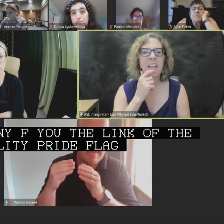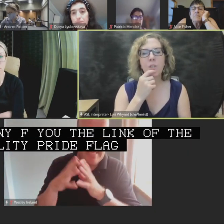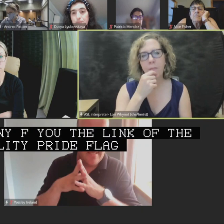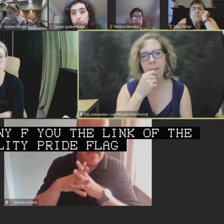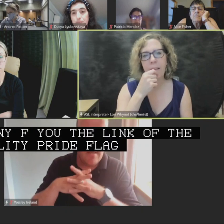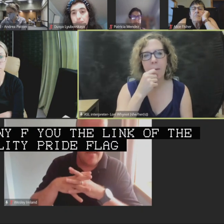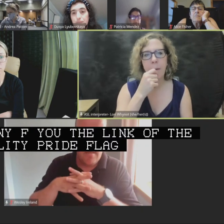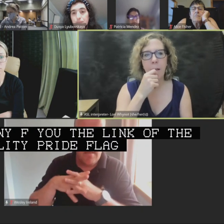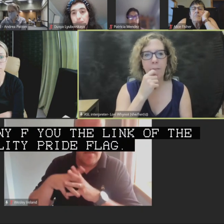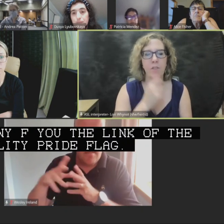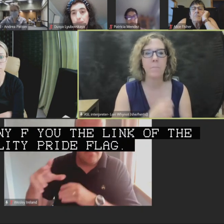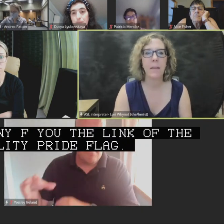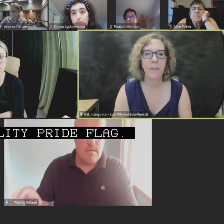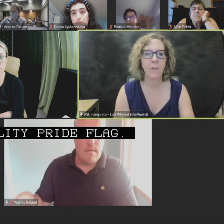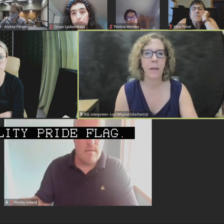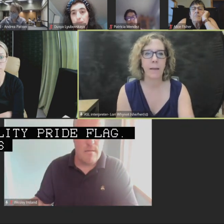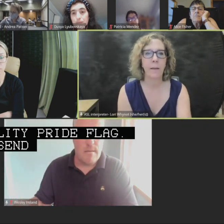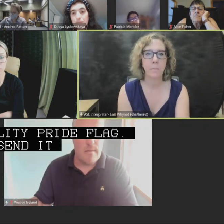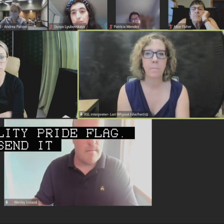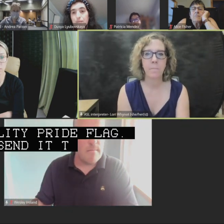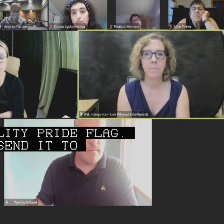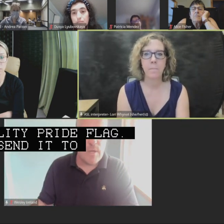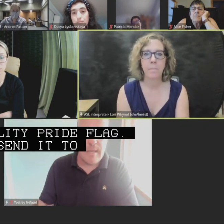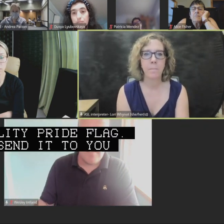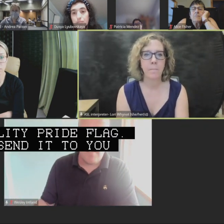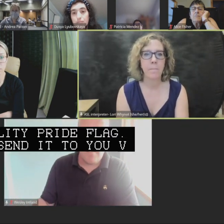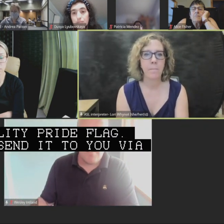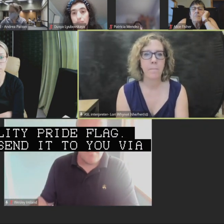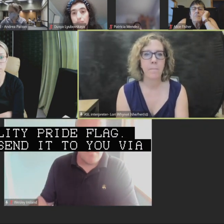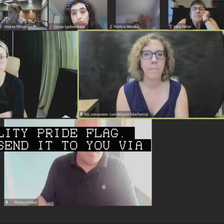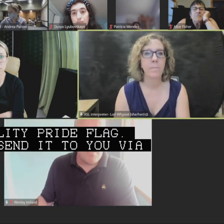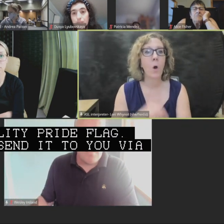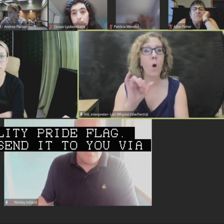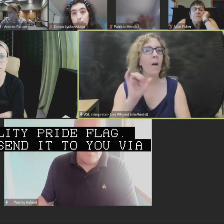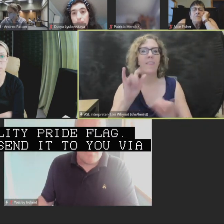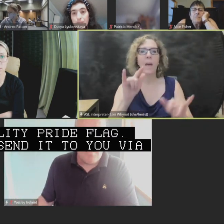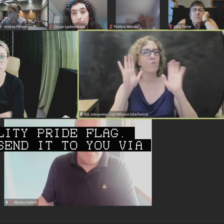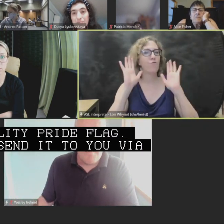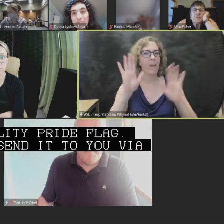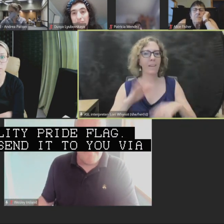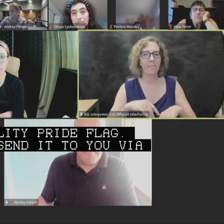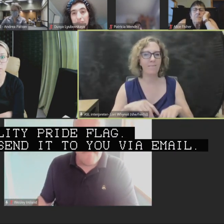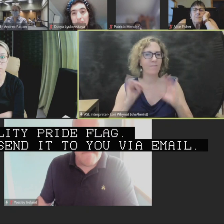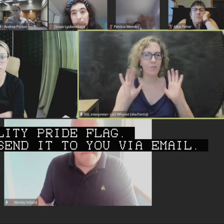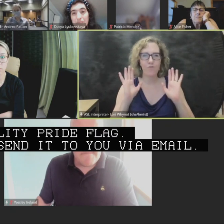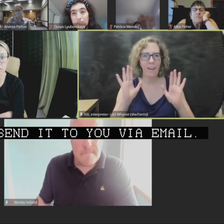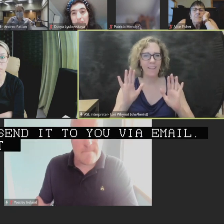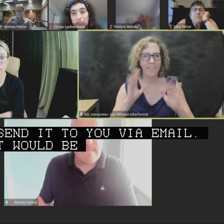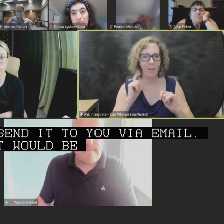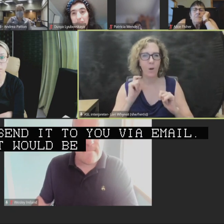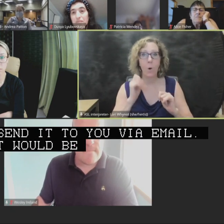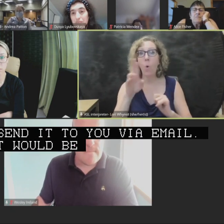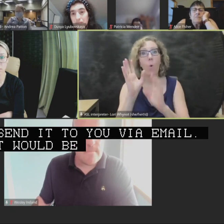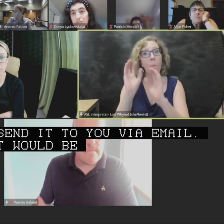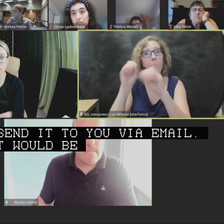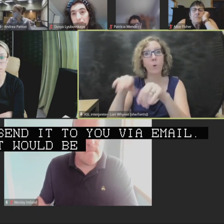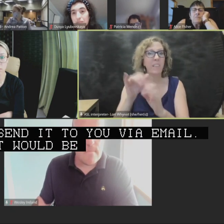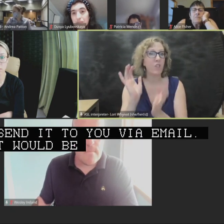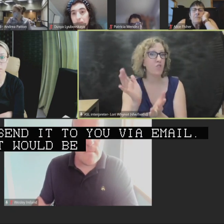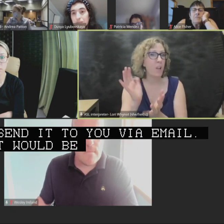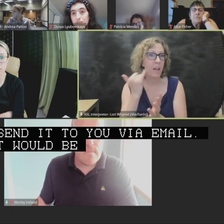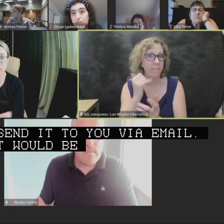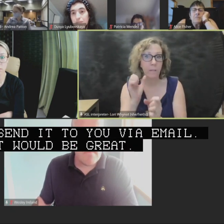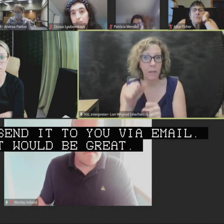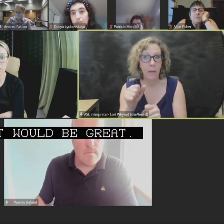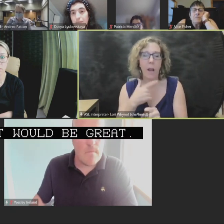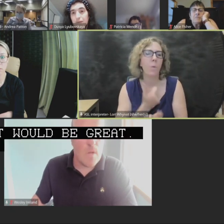I can send it to you via email after the meeting if you'd like. That would be great. Or put it in the chat too.